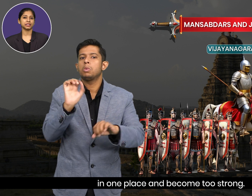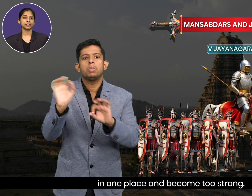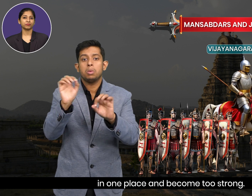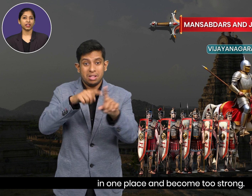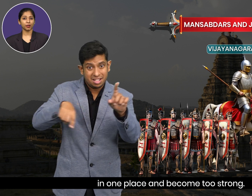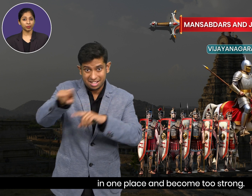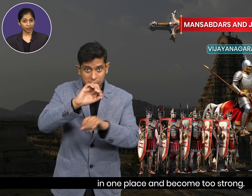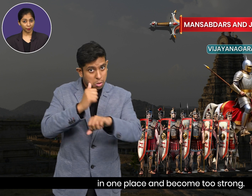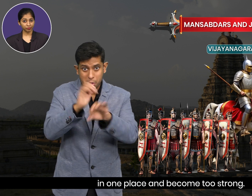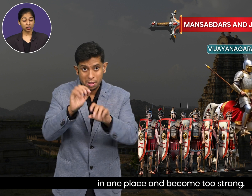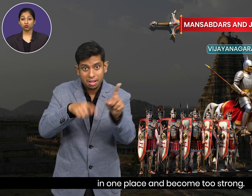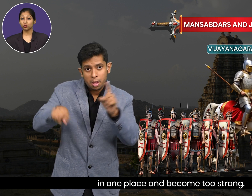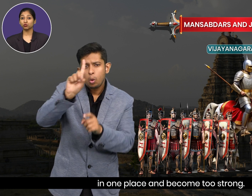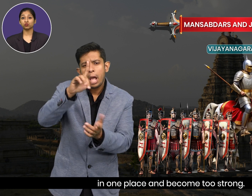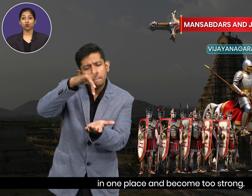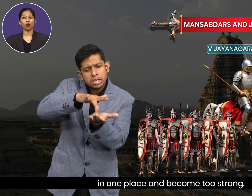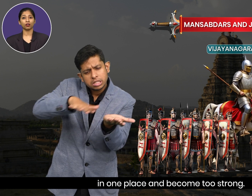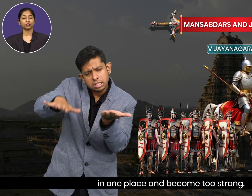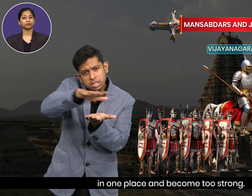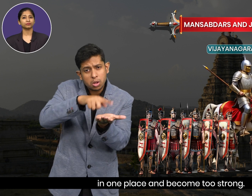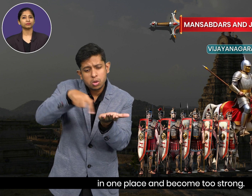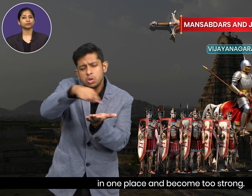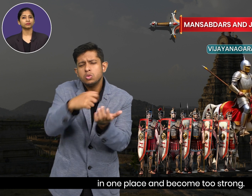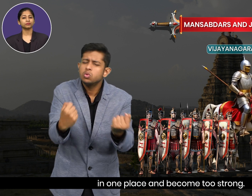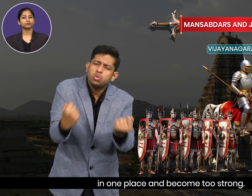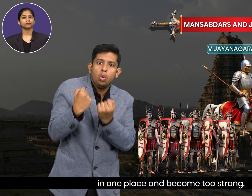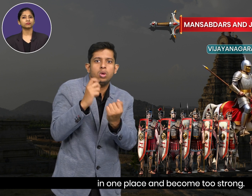one place and became too strong.